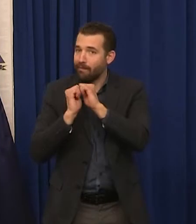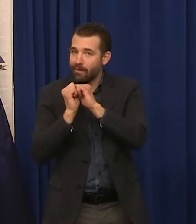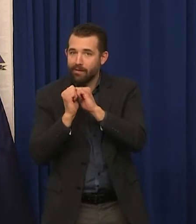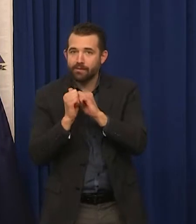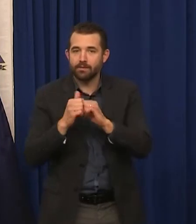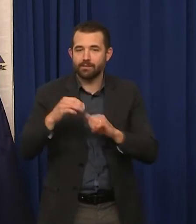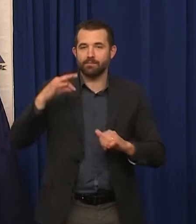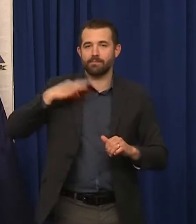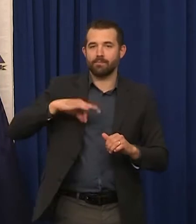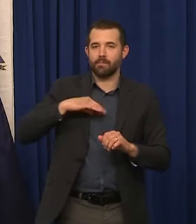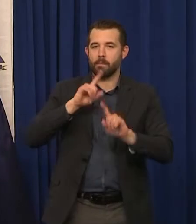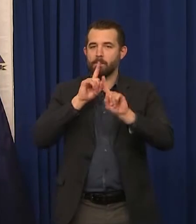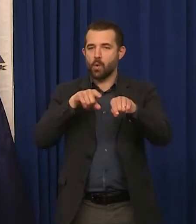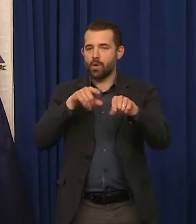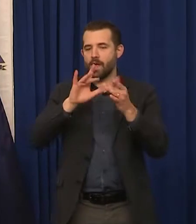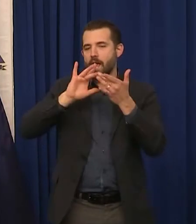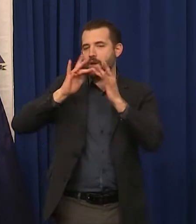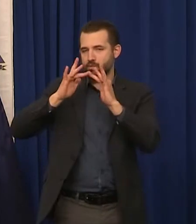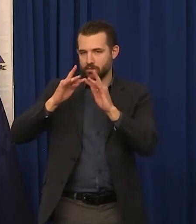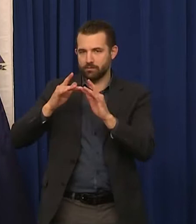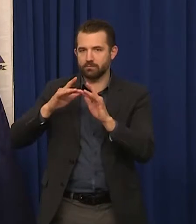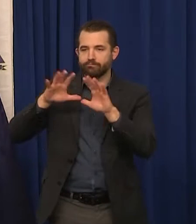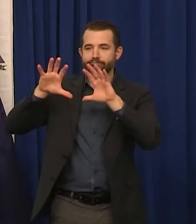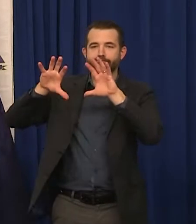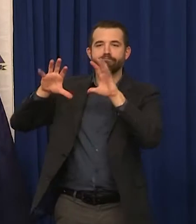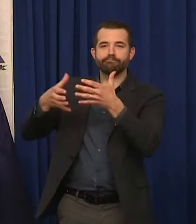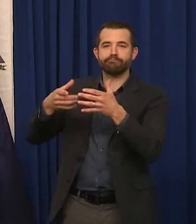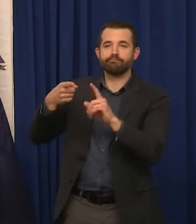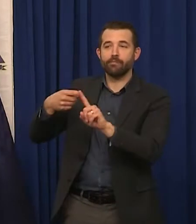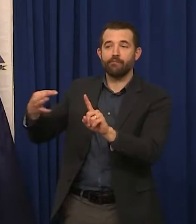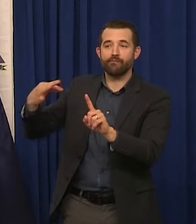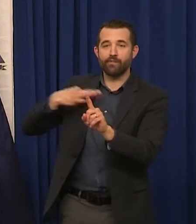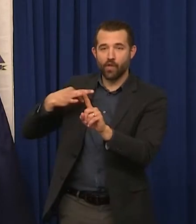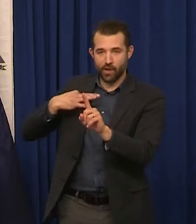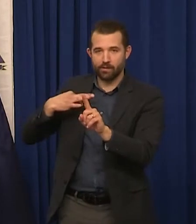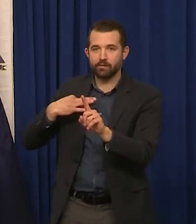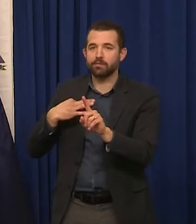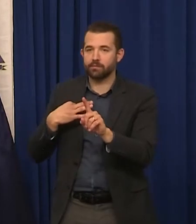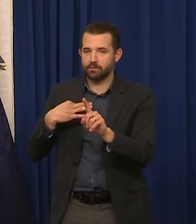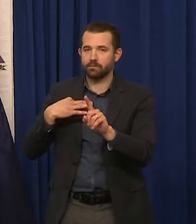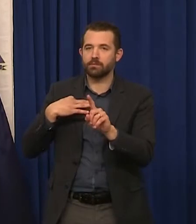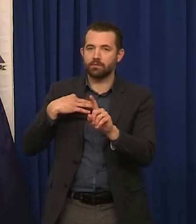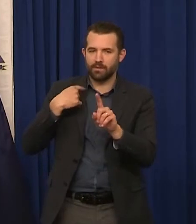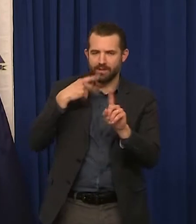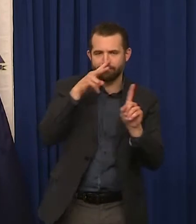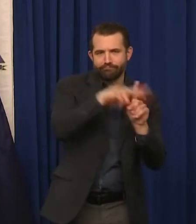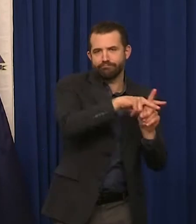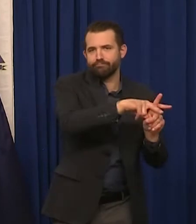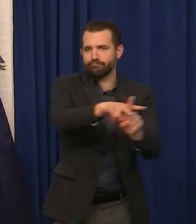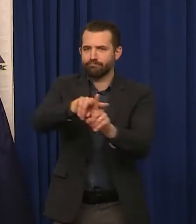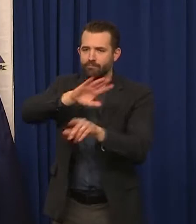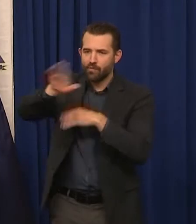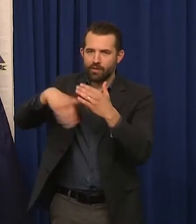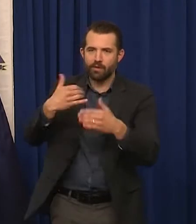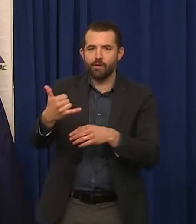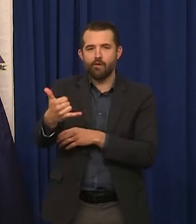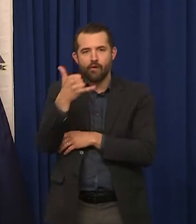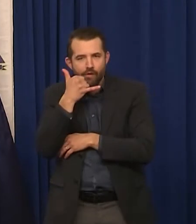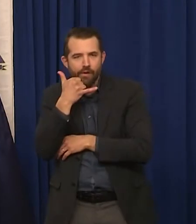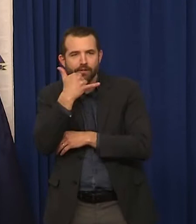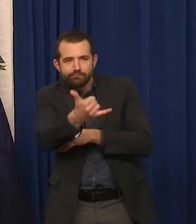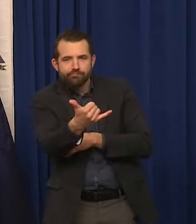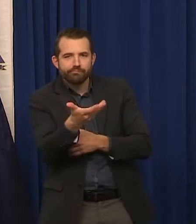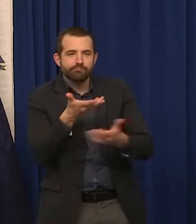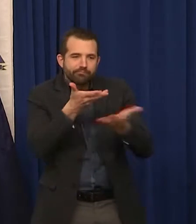Network. The Maine Response Network is a network of volunteers, individuals, each and every one of you, who